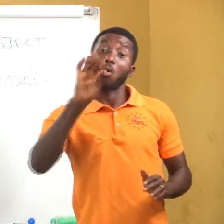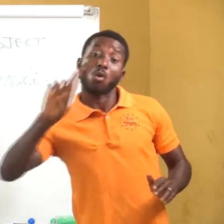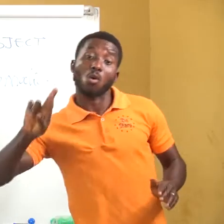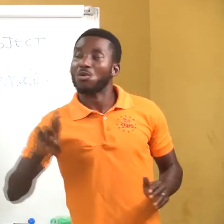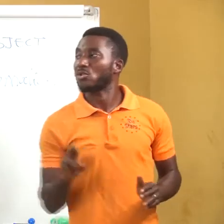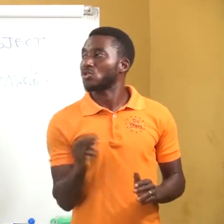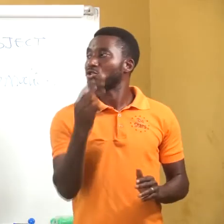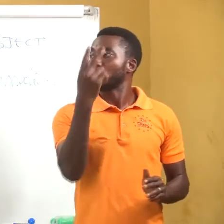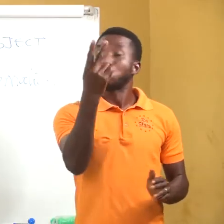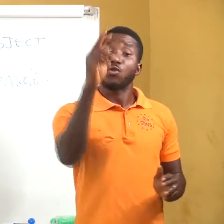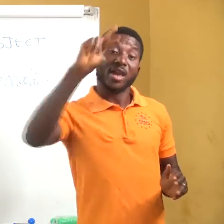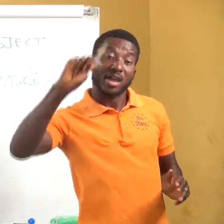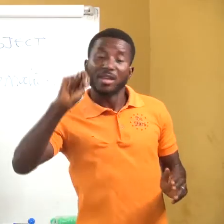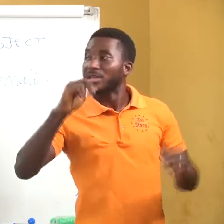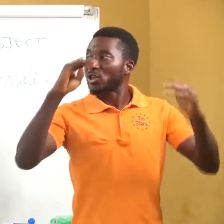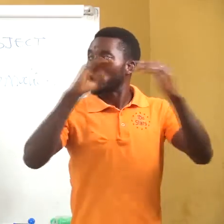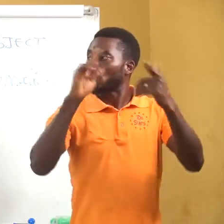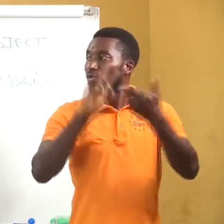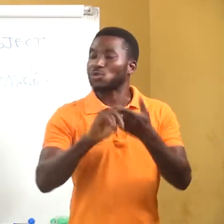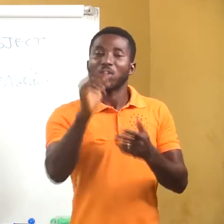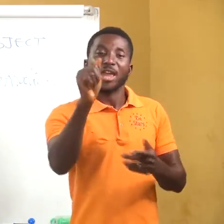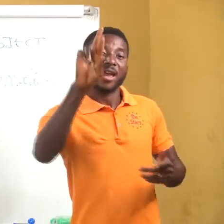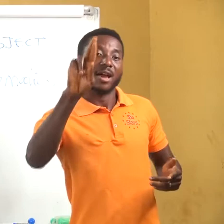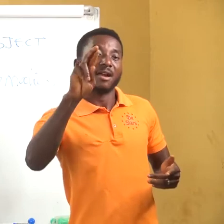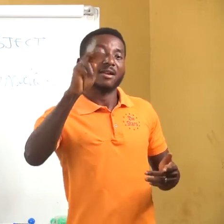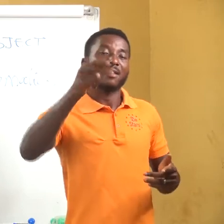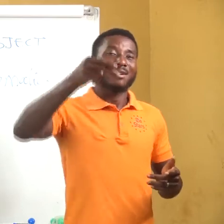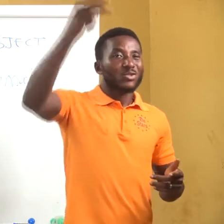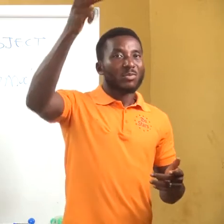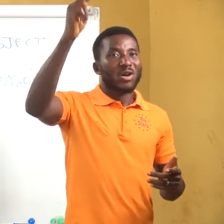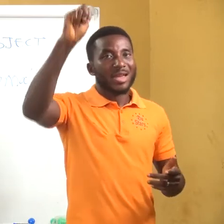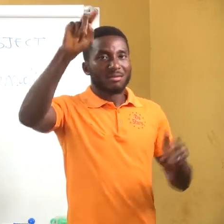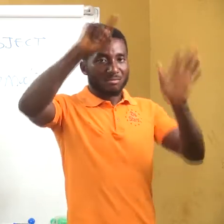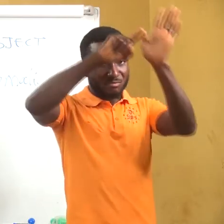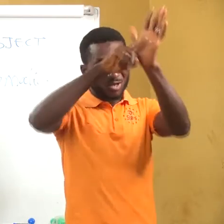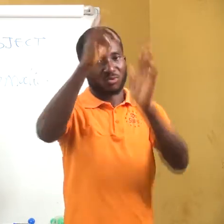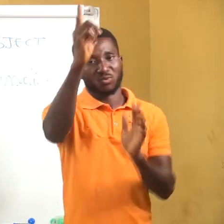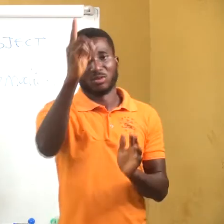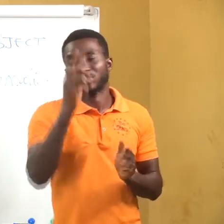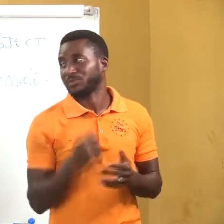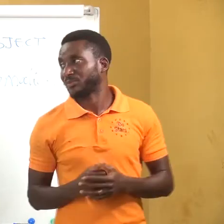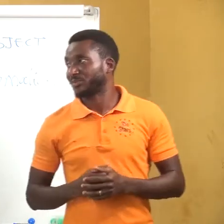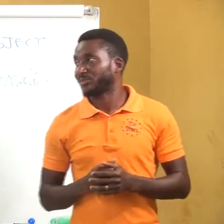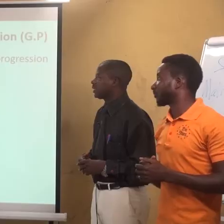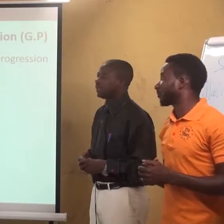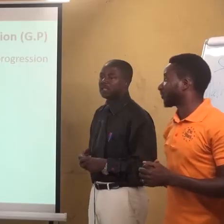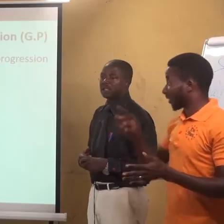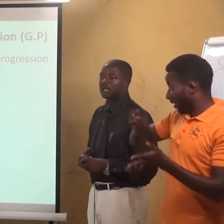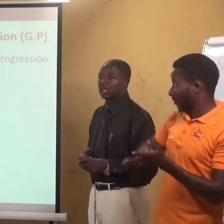or UN equals to AR raised to the power n minus 1. I